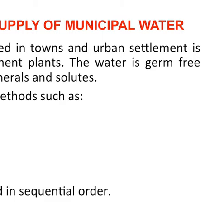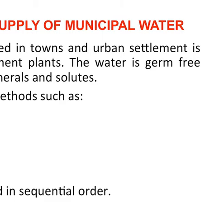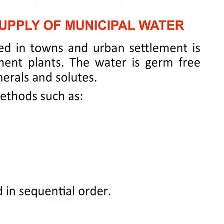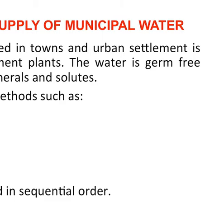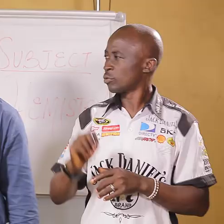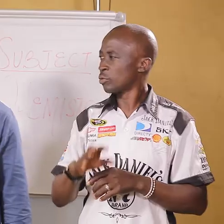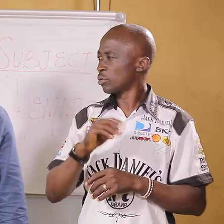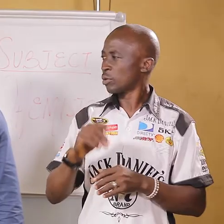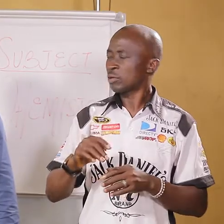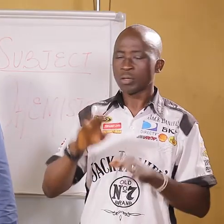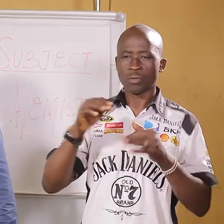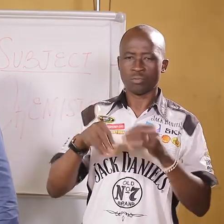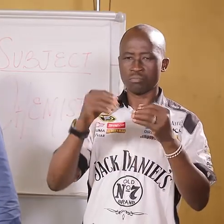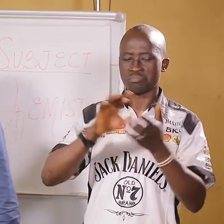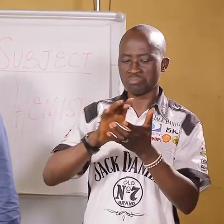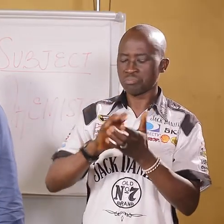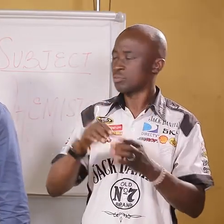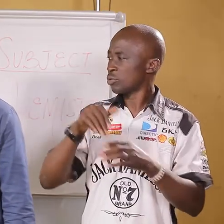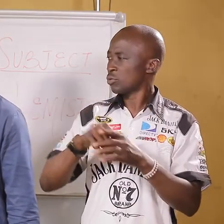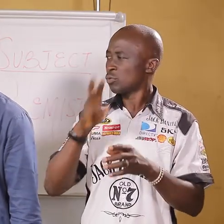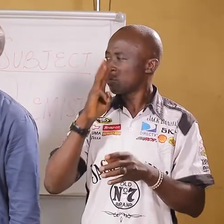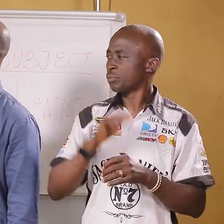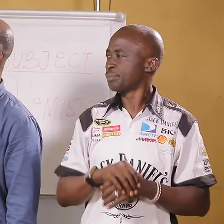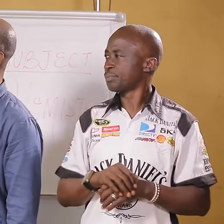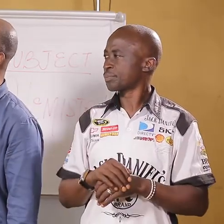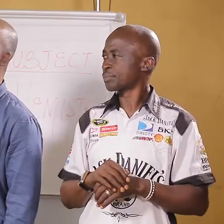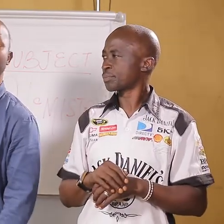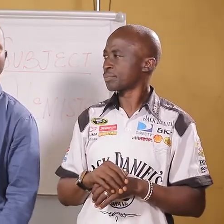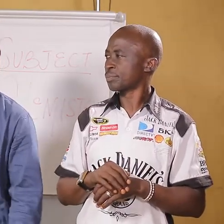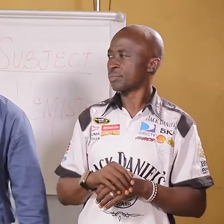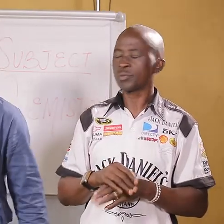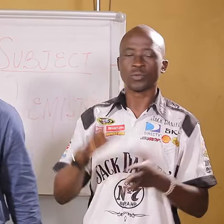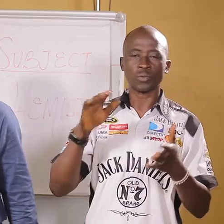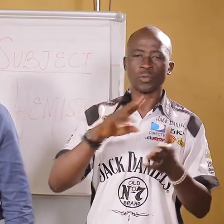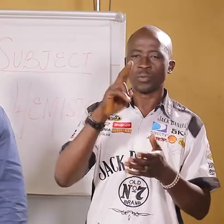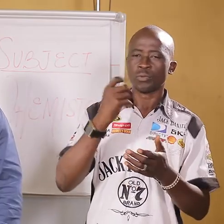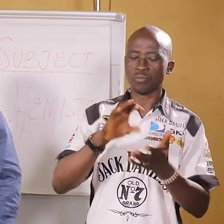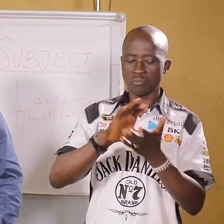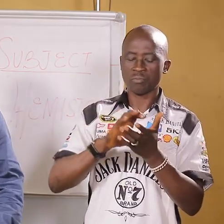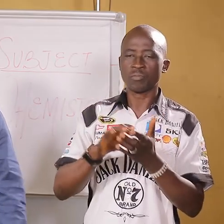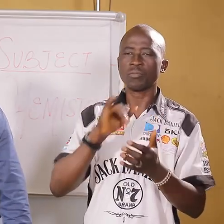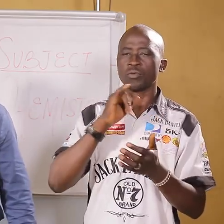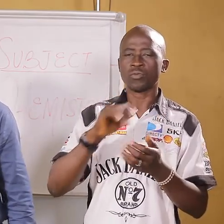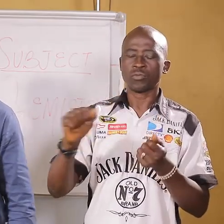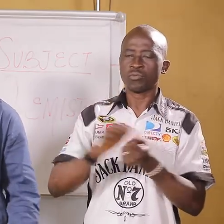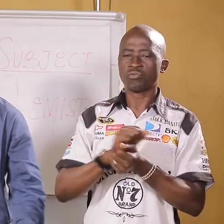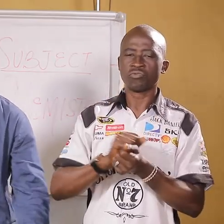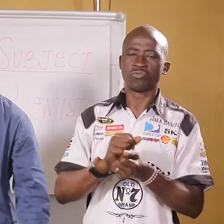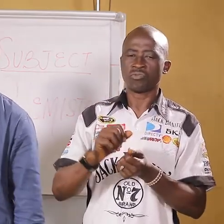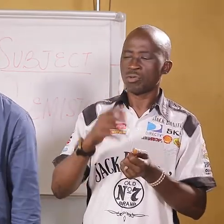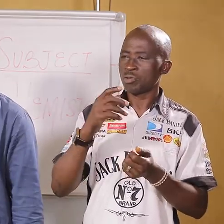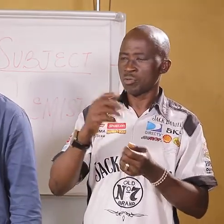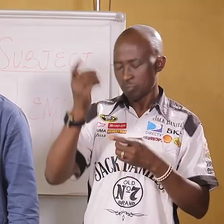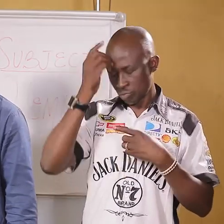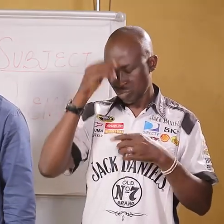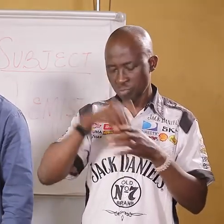and bacteria treatment. Now, bacteria treatment is to destroy the germs. It can be by chlorination, as he has